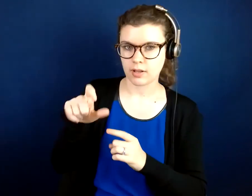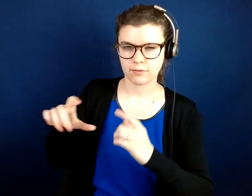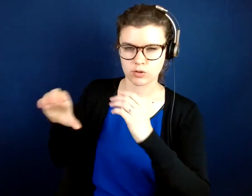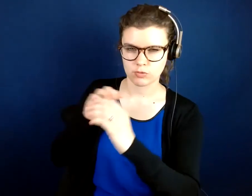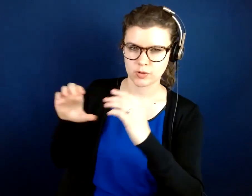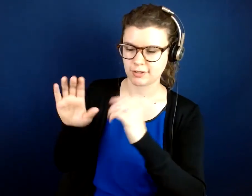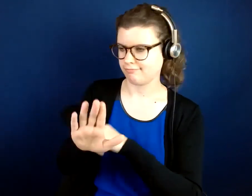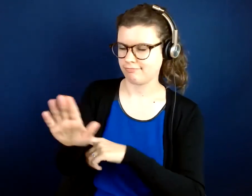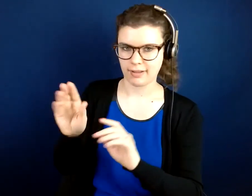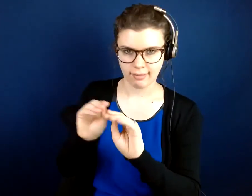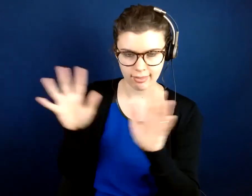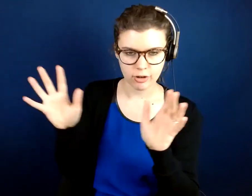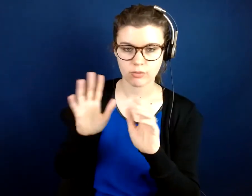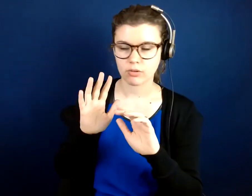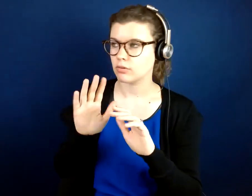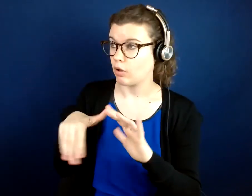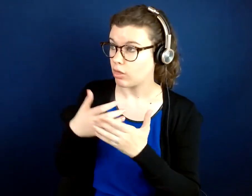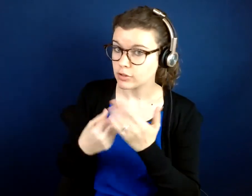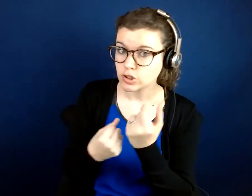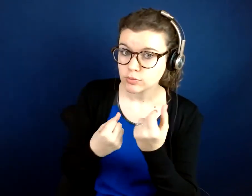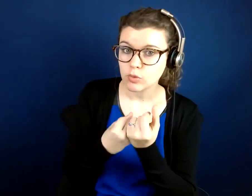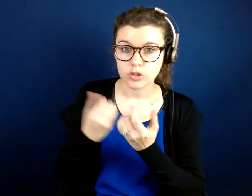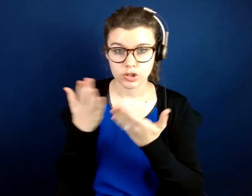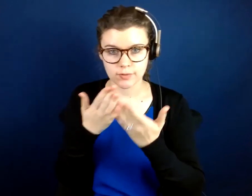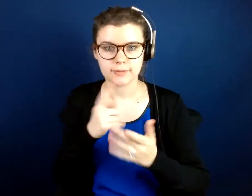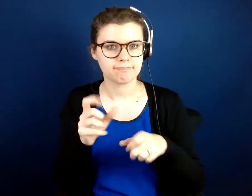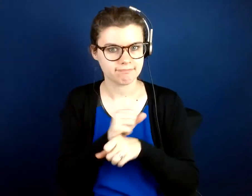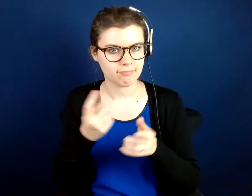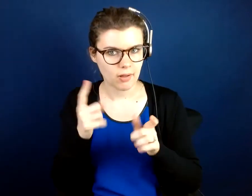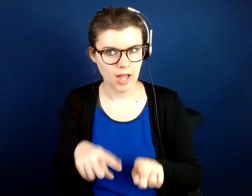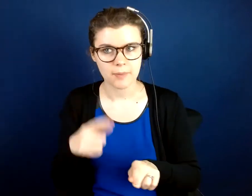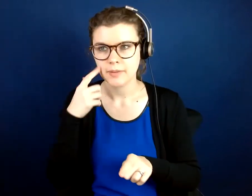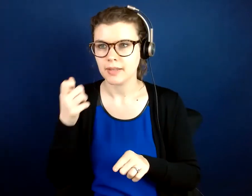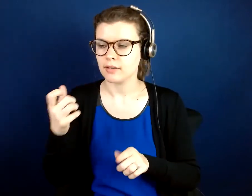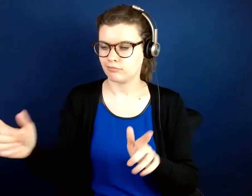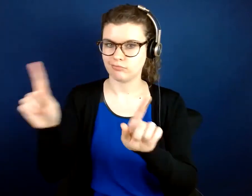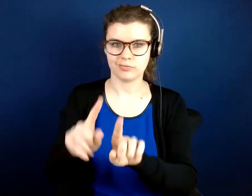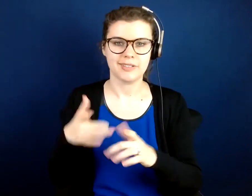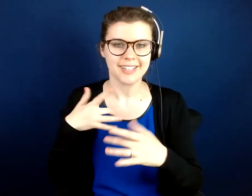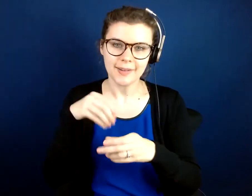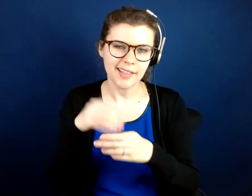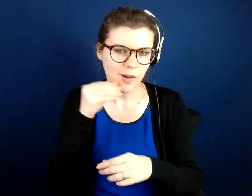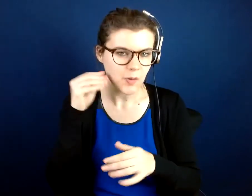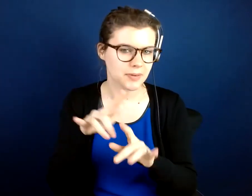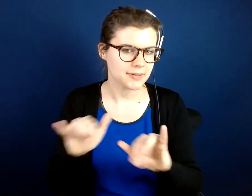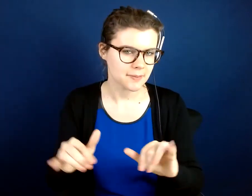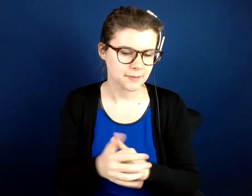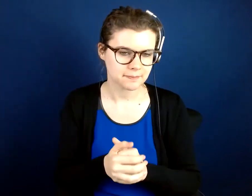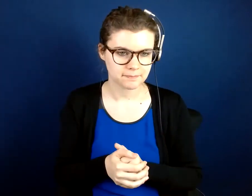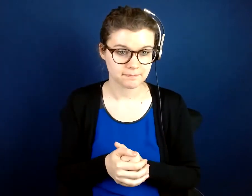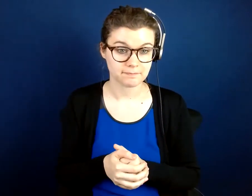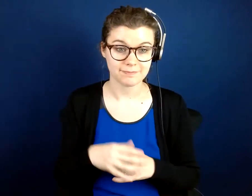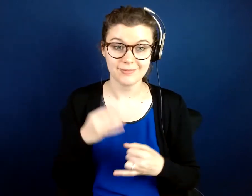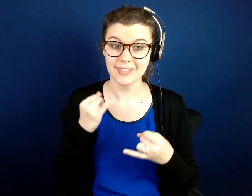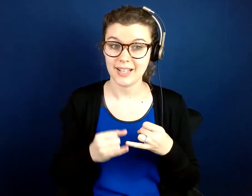supports and all services are being done, since they are in the home often together. And we have lastly